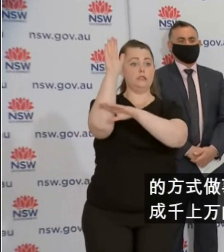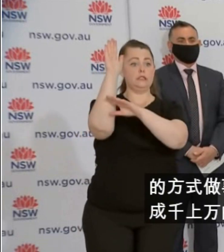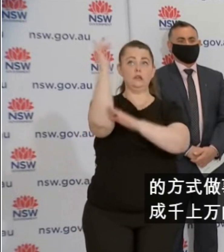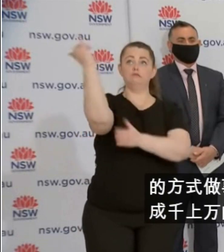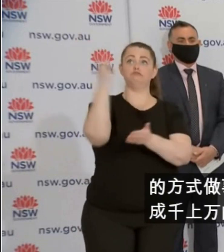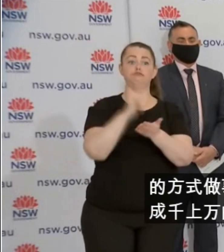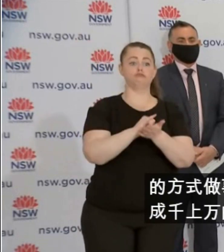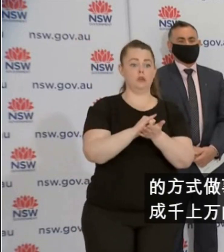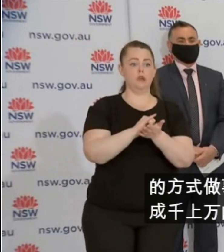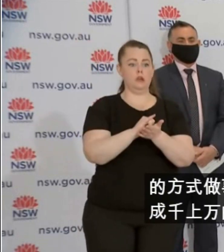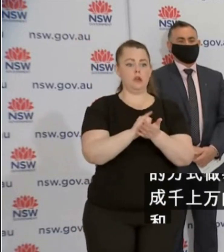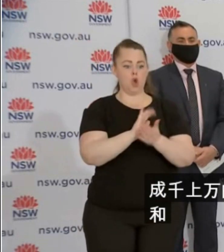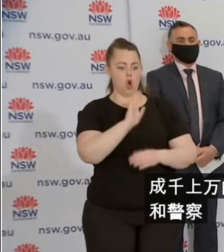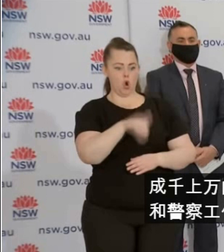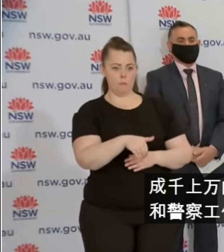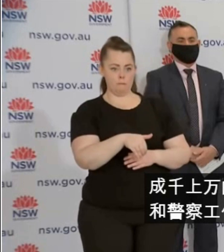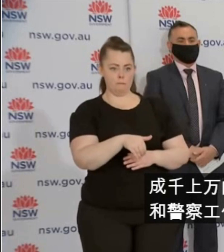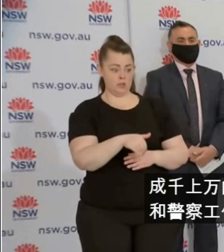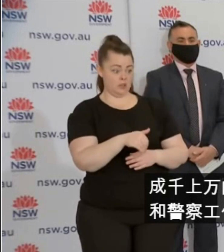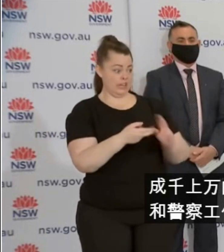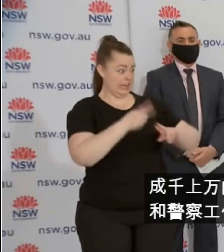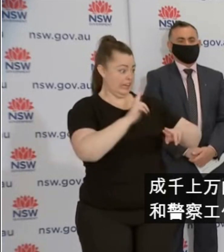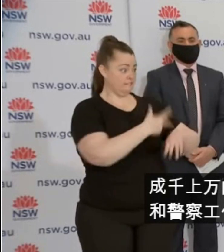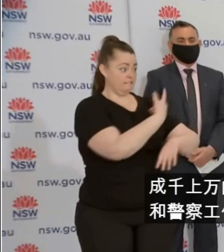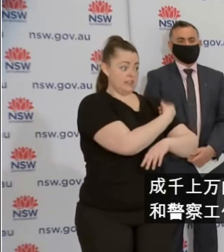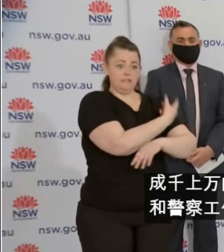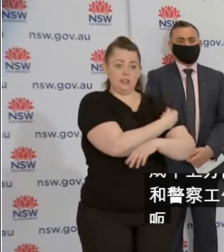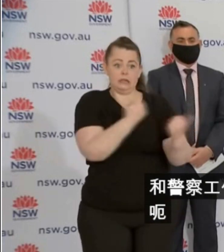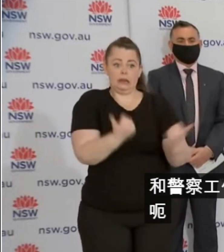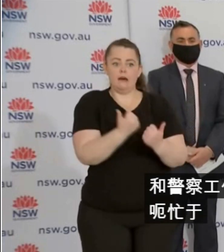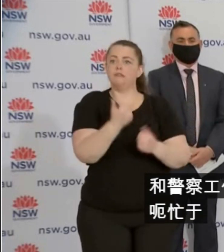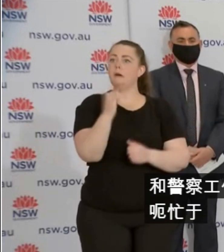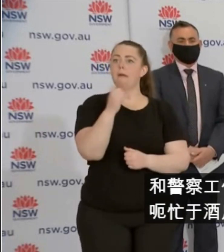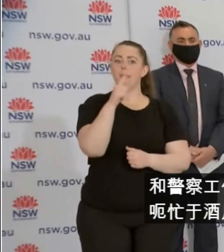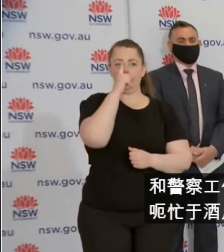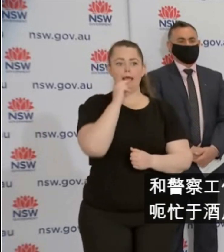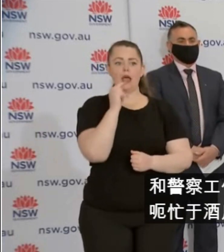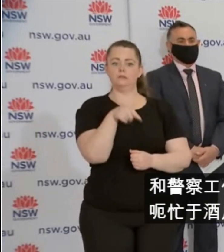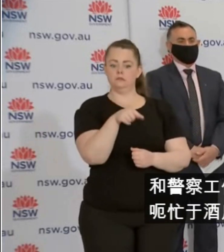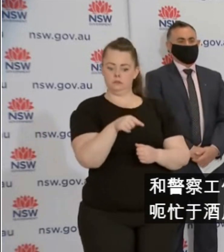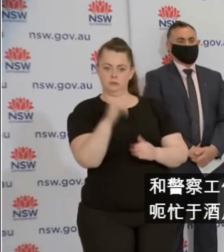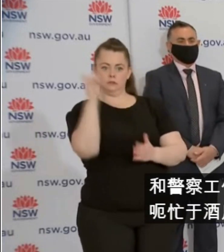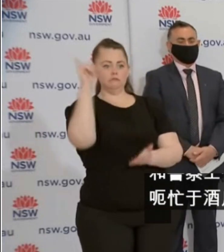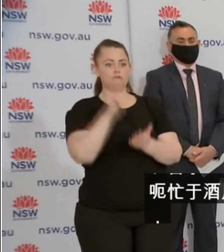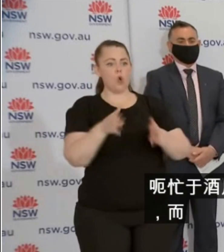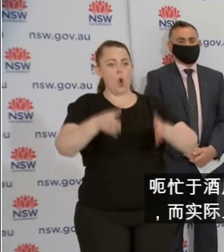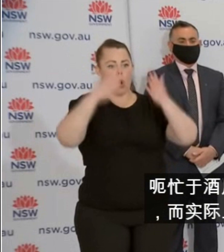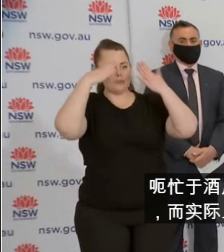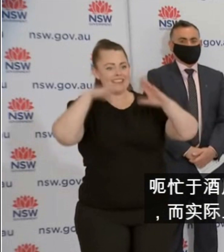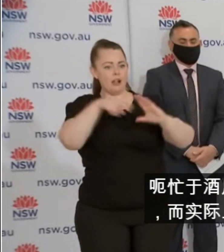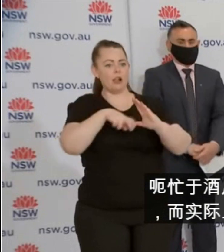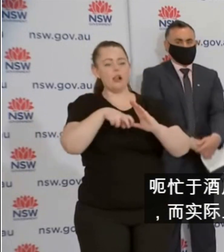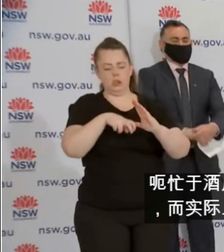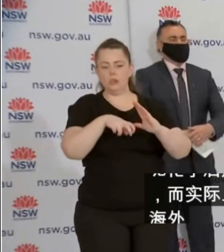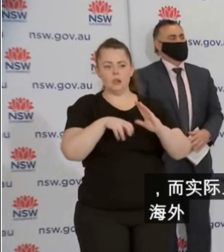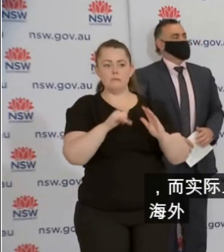and thousands of health staff and police staff and ADF busy with the hotel quarantine system, when in fact we have